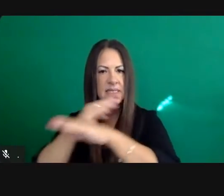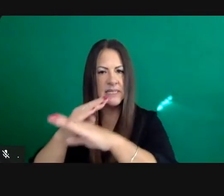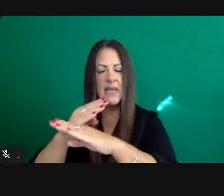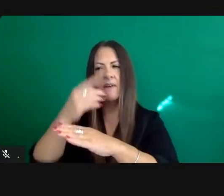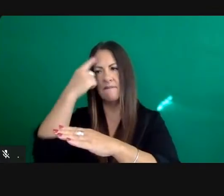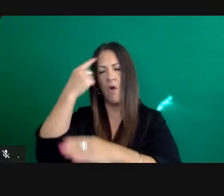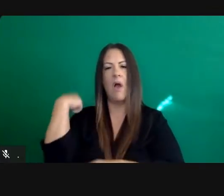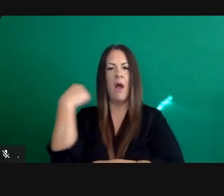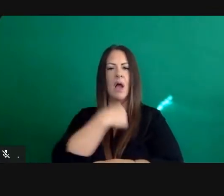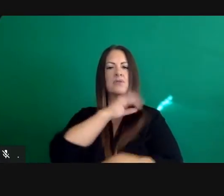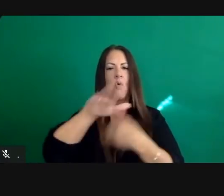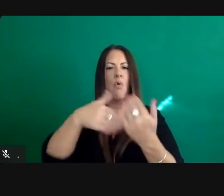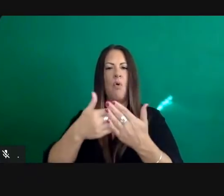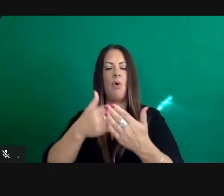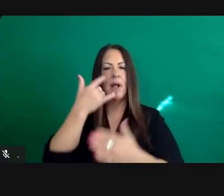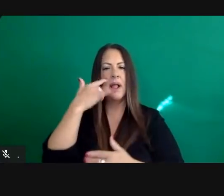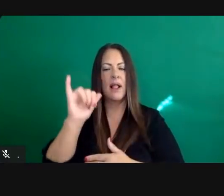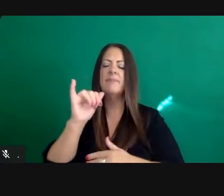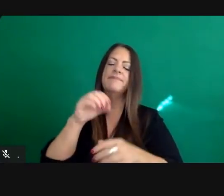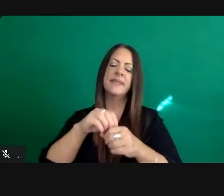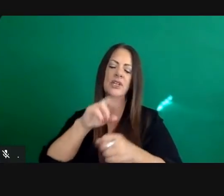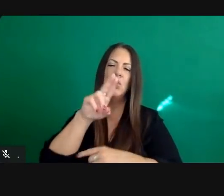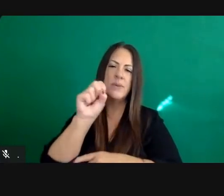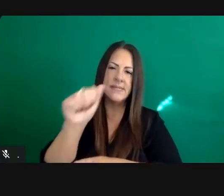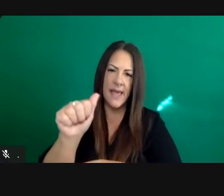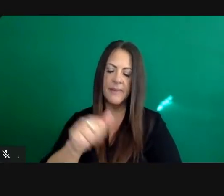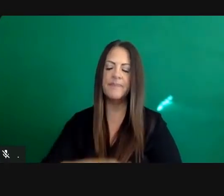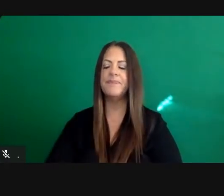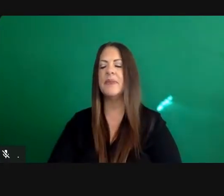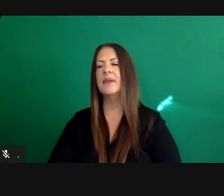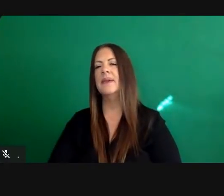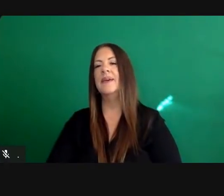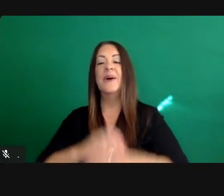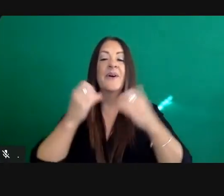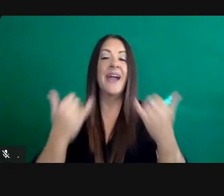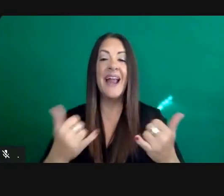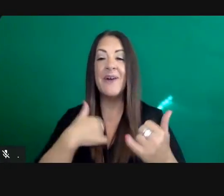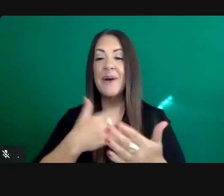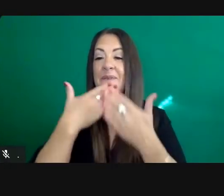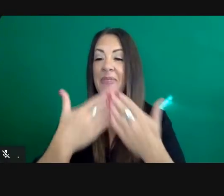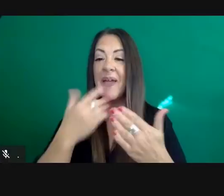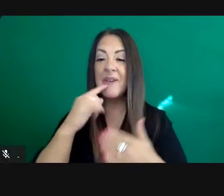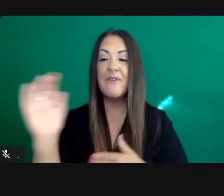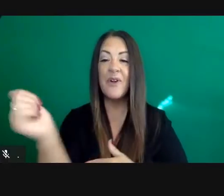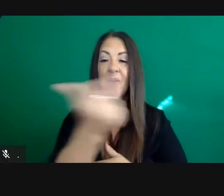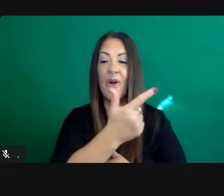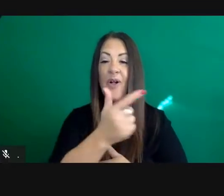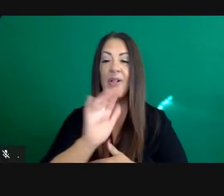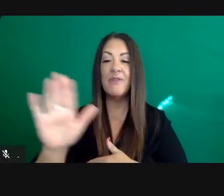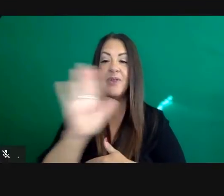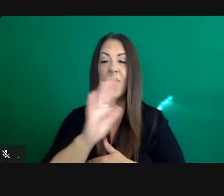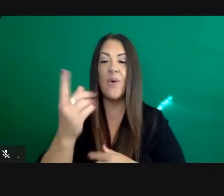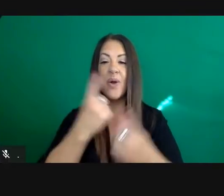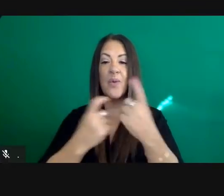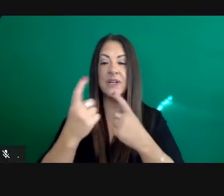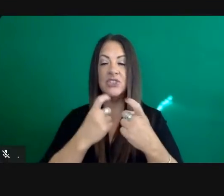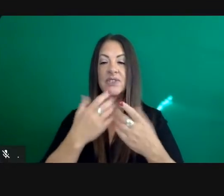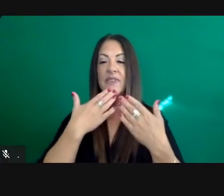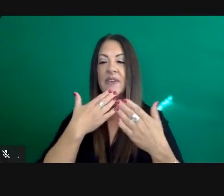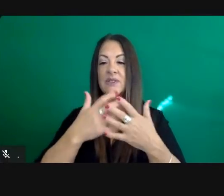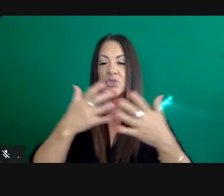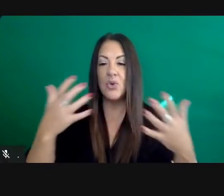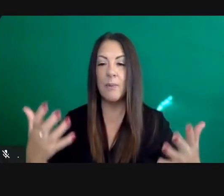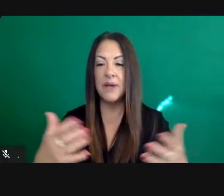nation. So with that, I just want to always thank the reporters for the thoughtful questions. I know it helps a number of listeners also